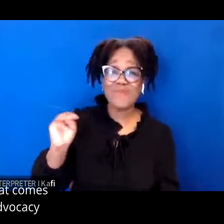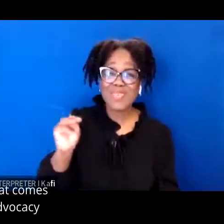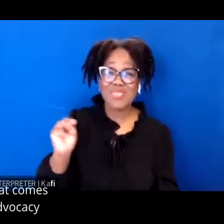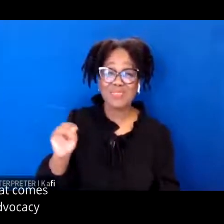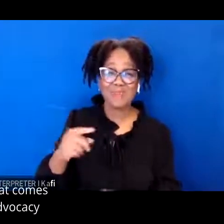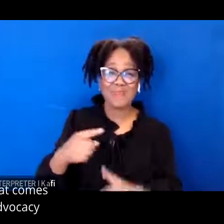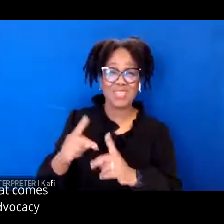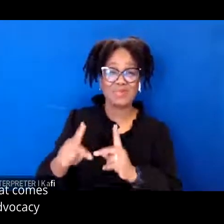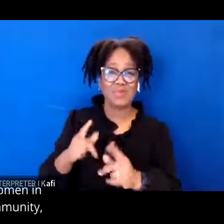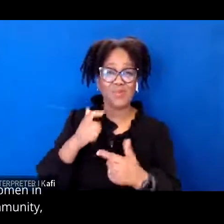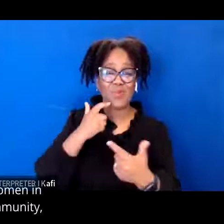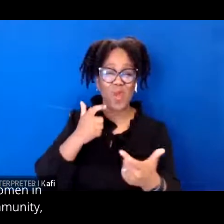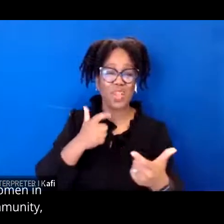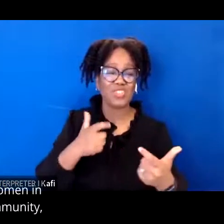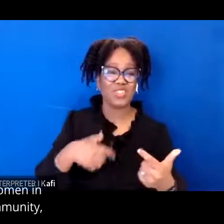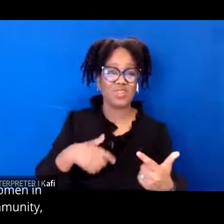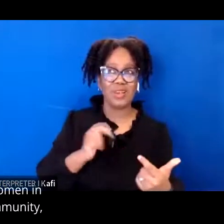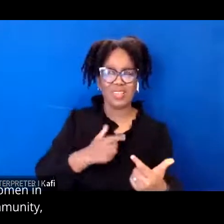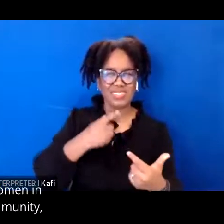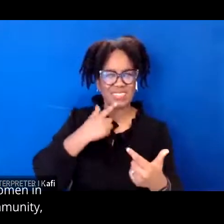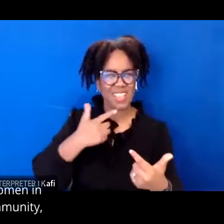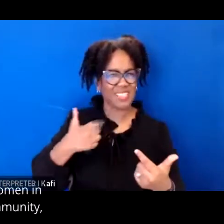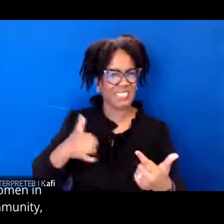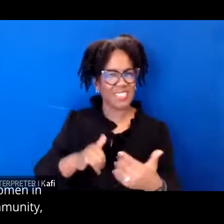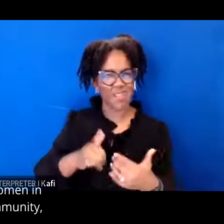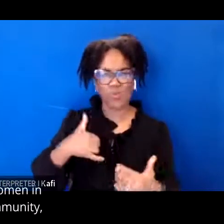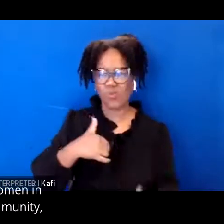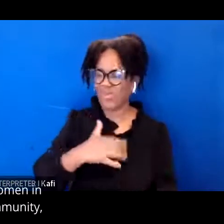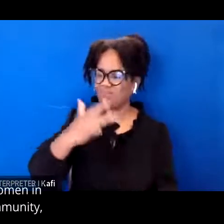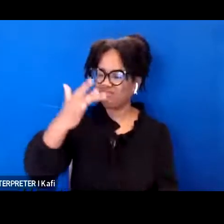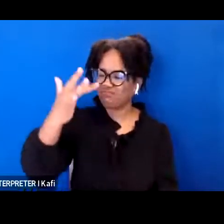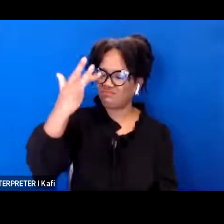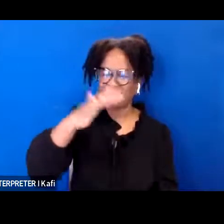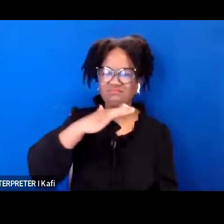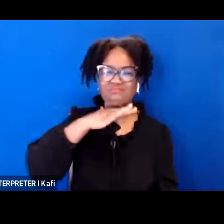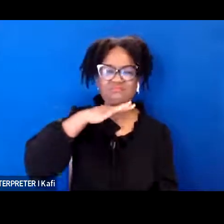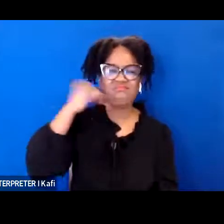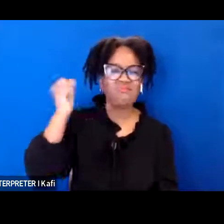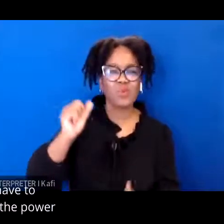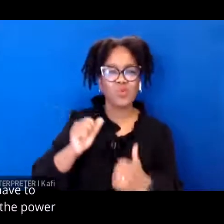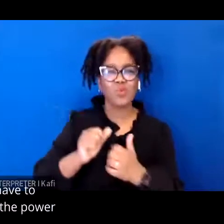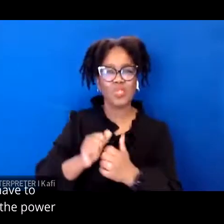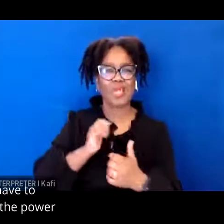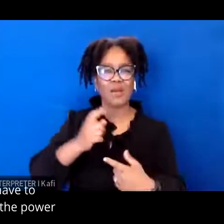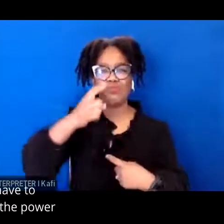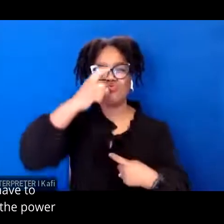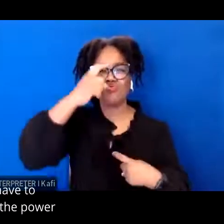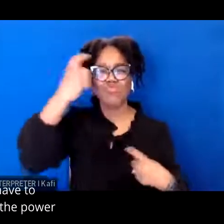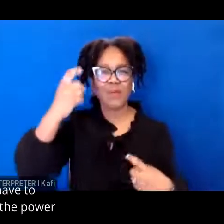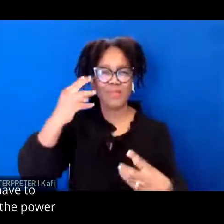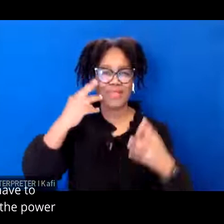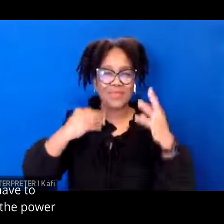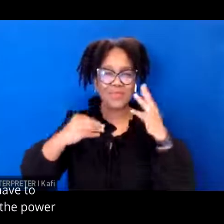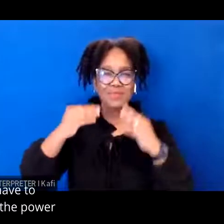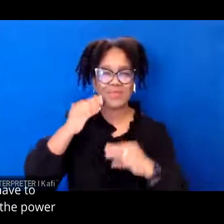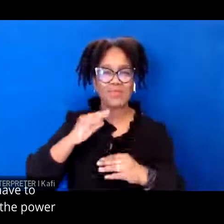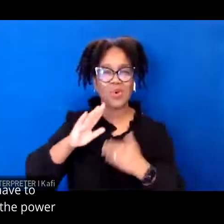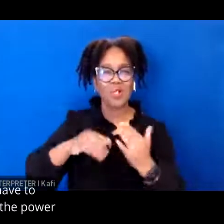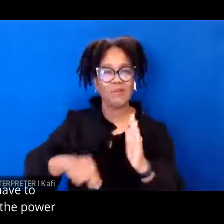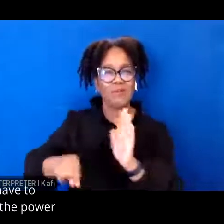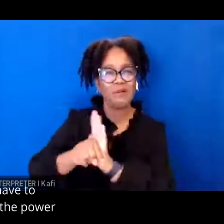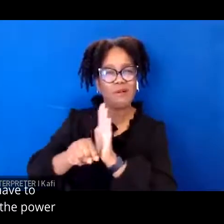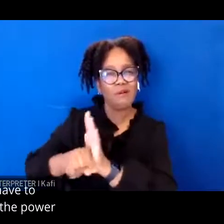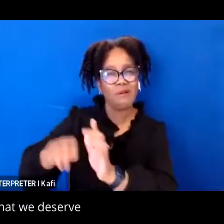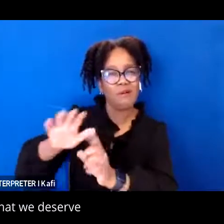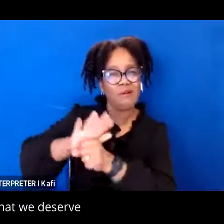with our advocacy amongst black women in our disability community and we and all that we have to endure to step into